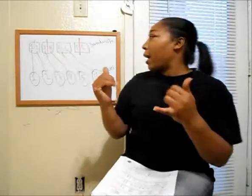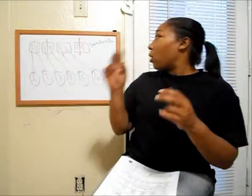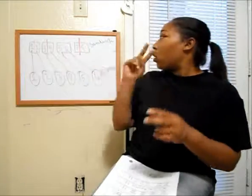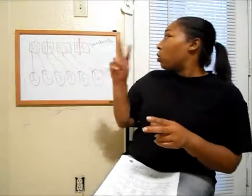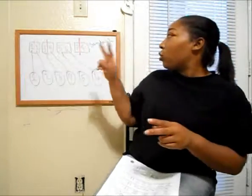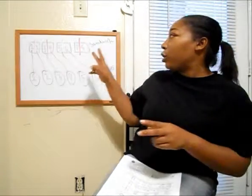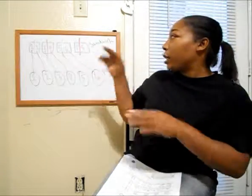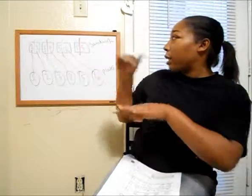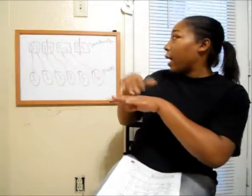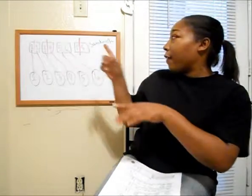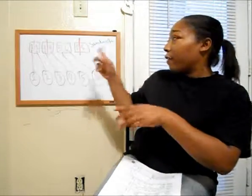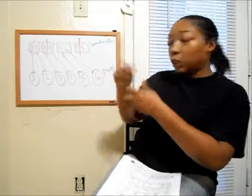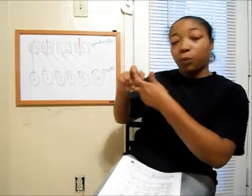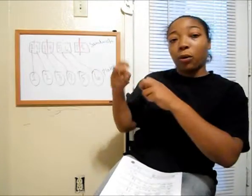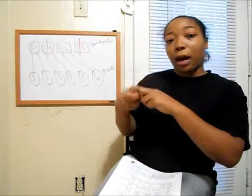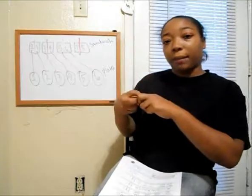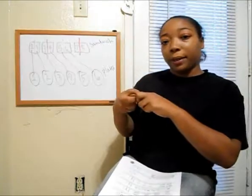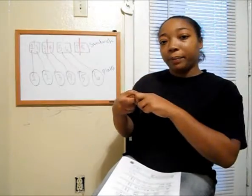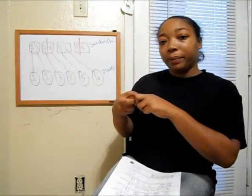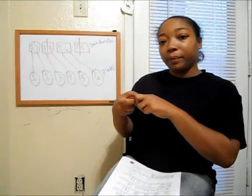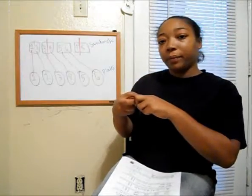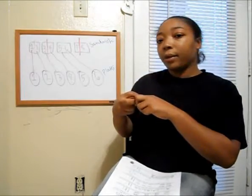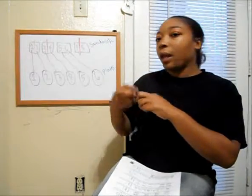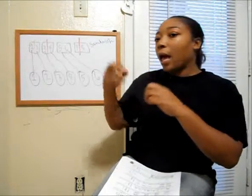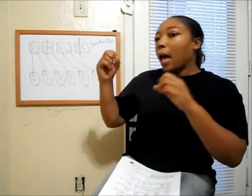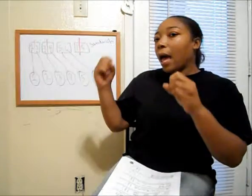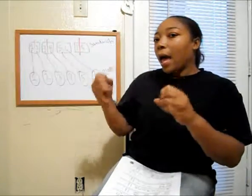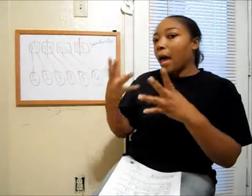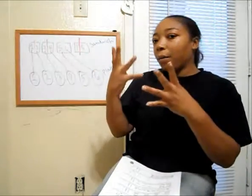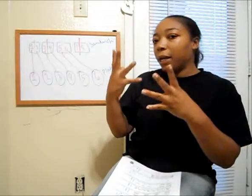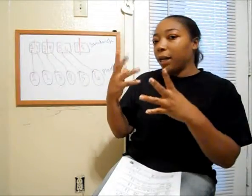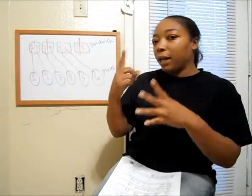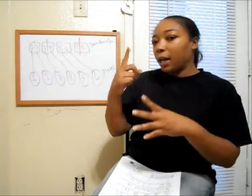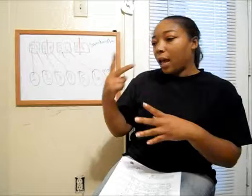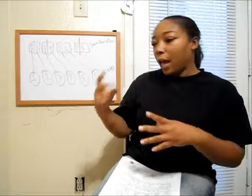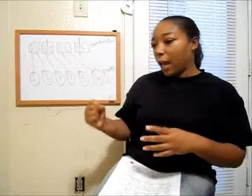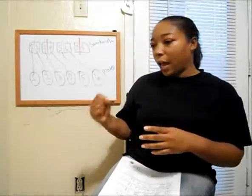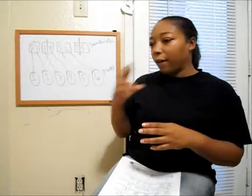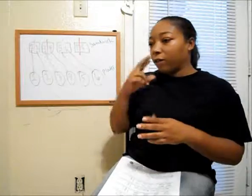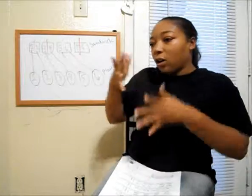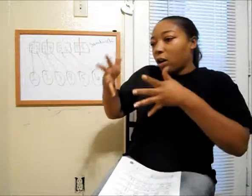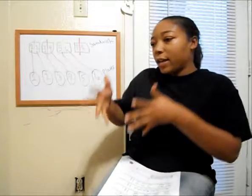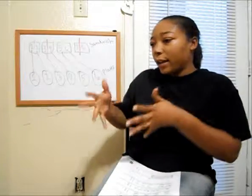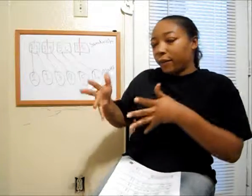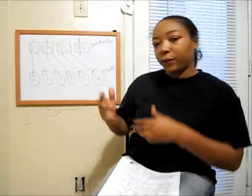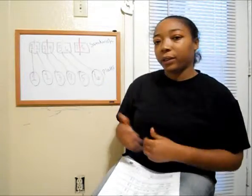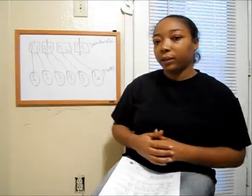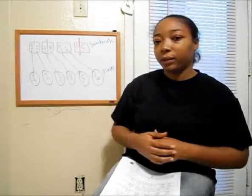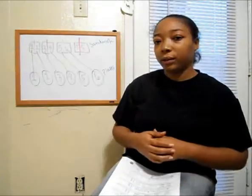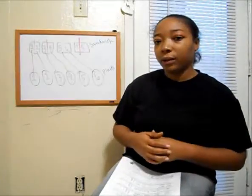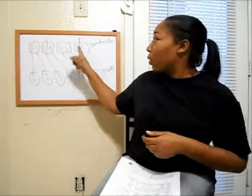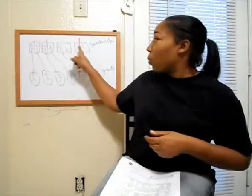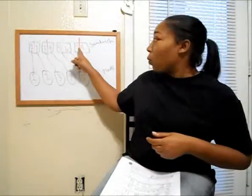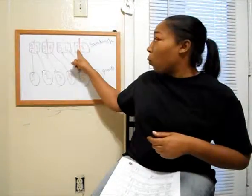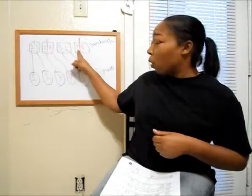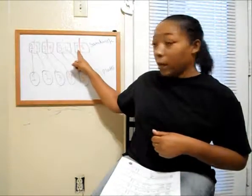Now, looking at this problem, how many halves are left? 1,